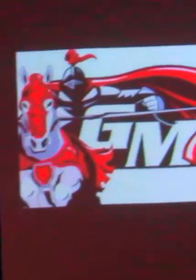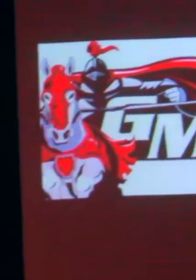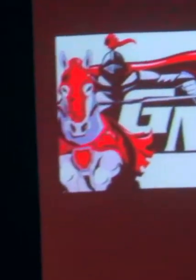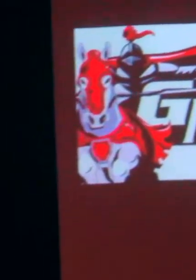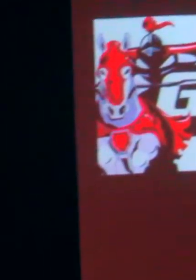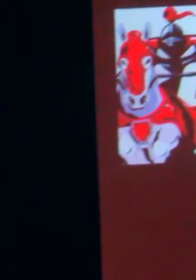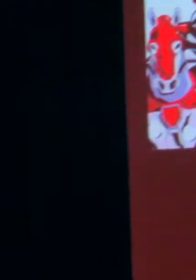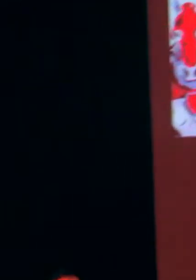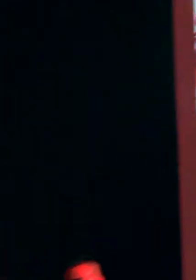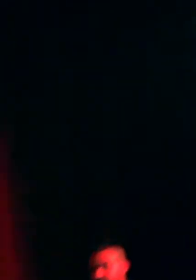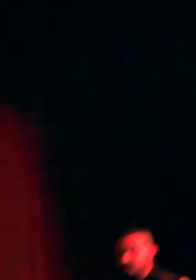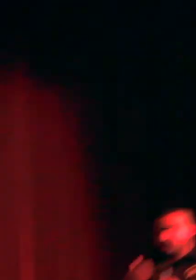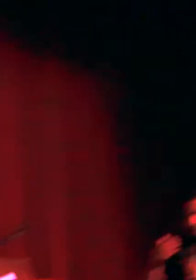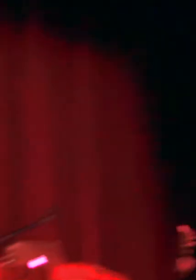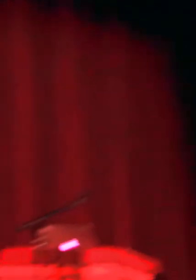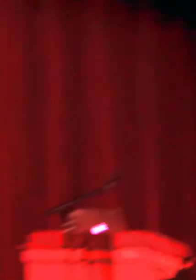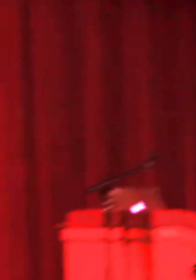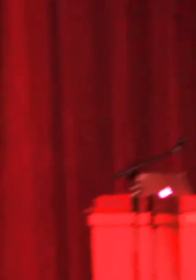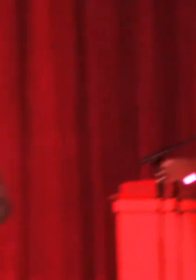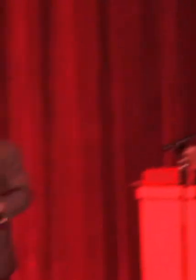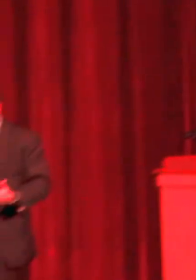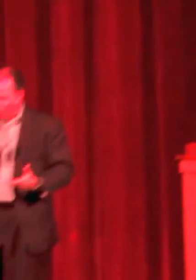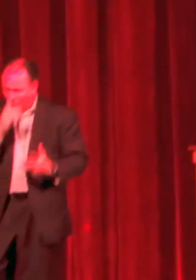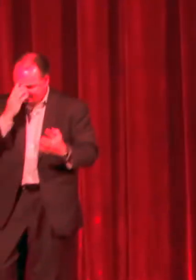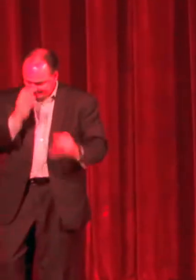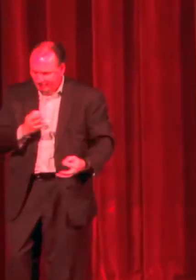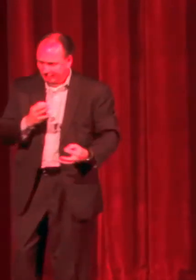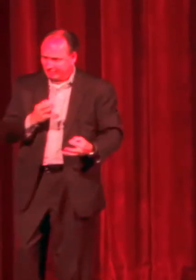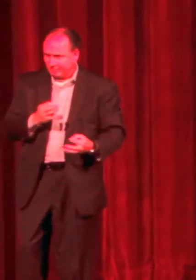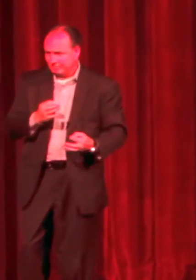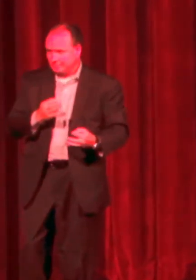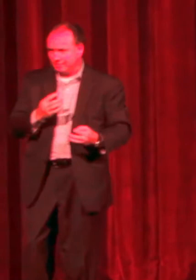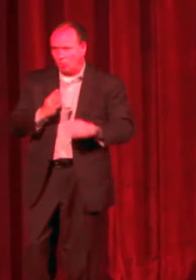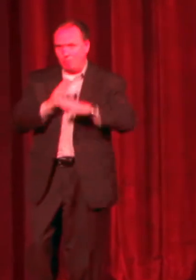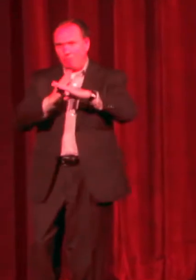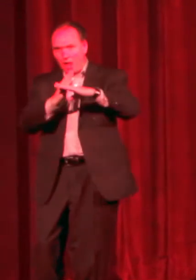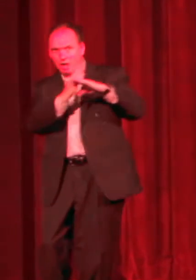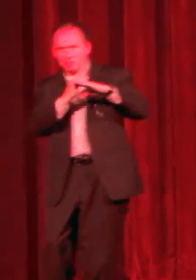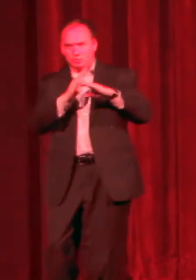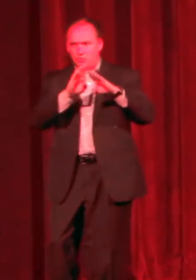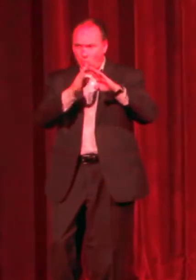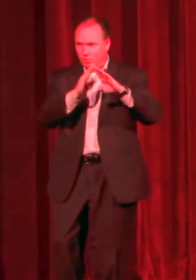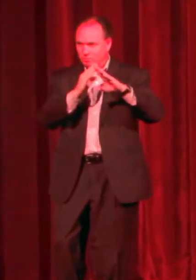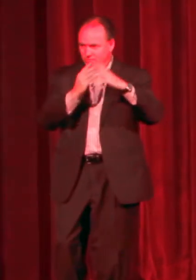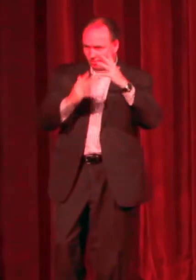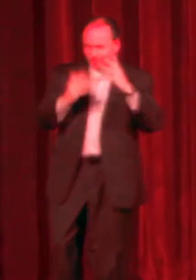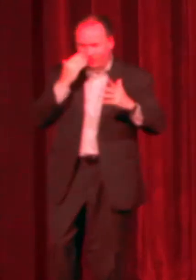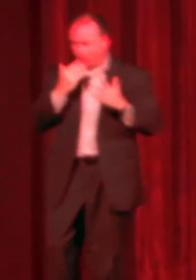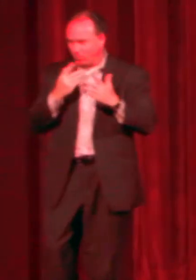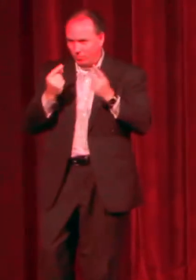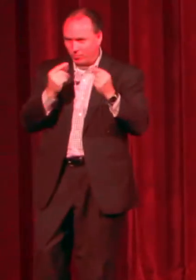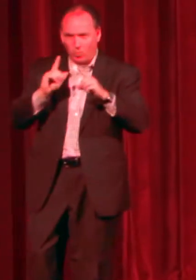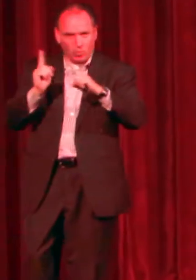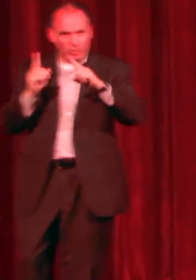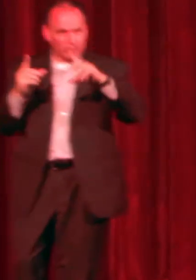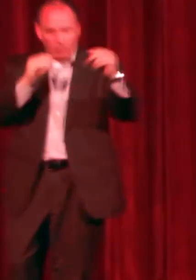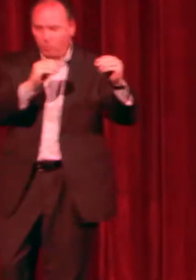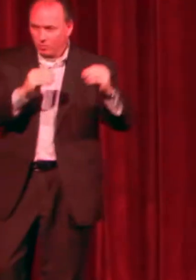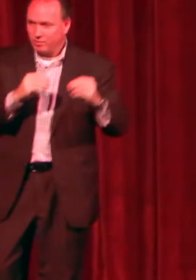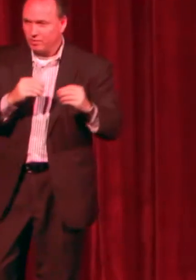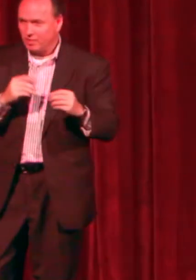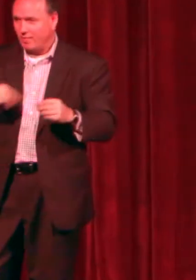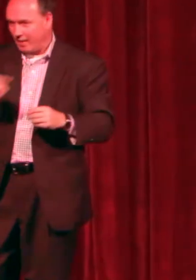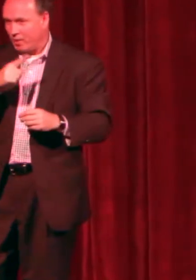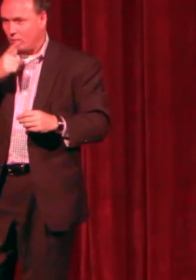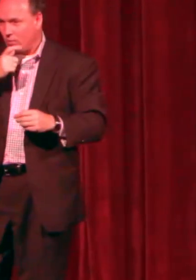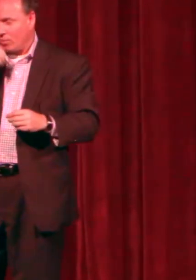listen to teachers. Like I said, they will be the ones making those decisions of what we have to do or where we have to go.